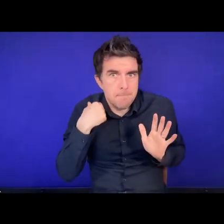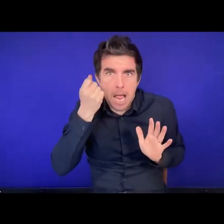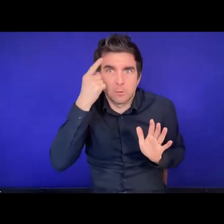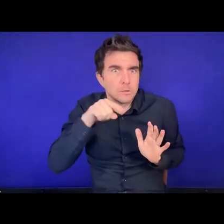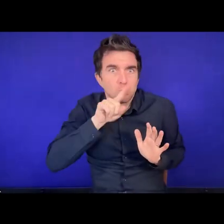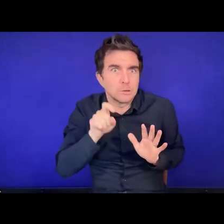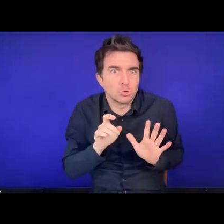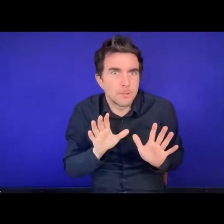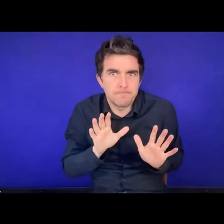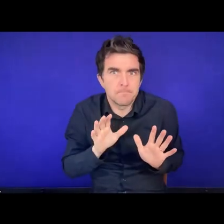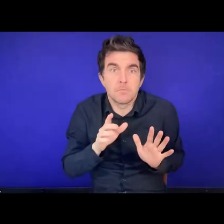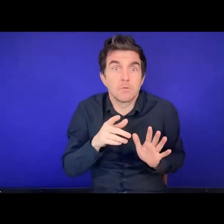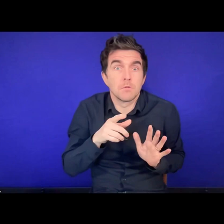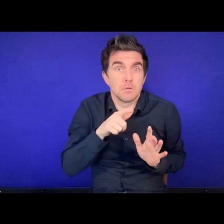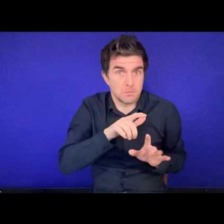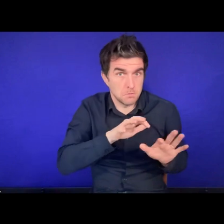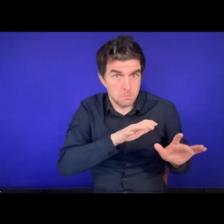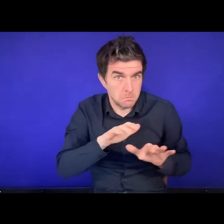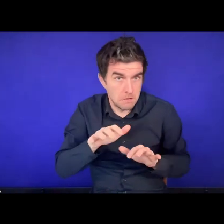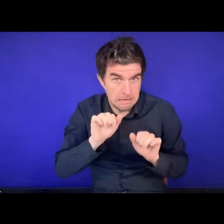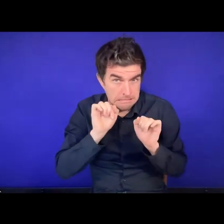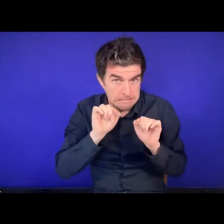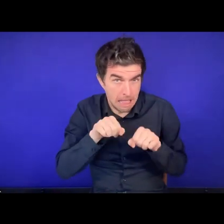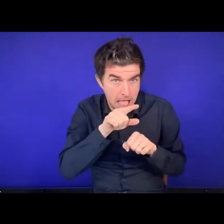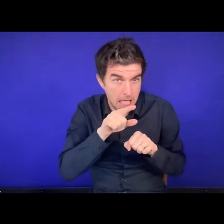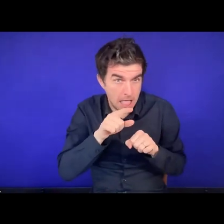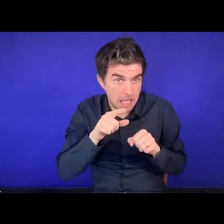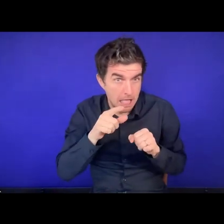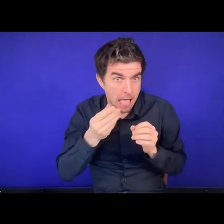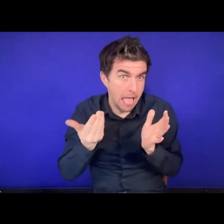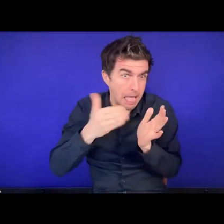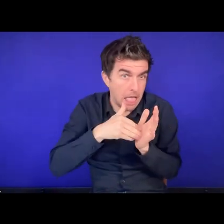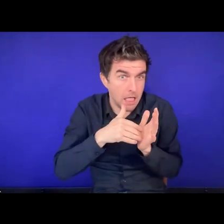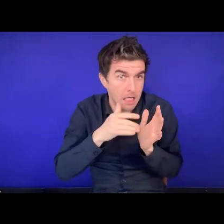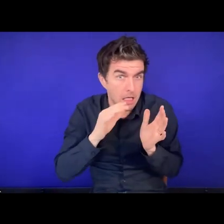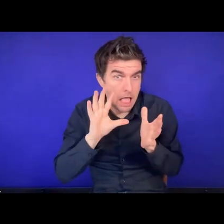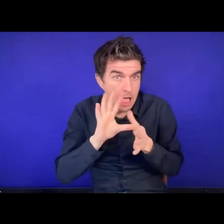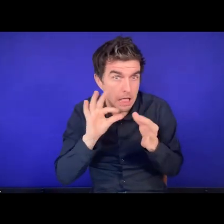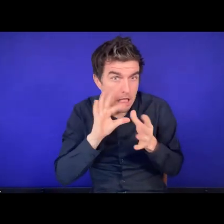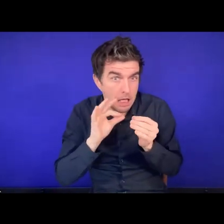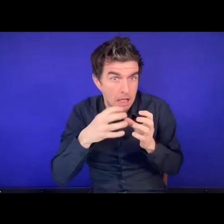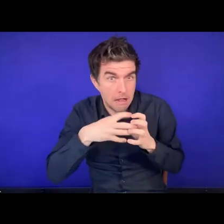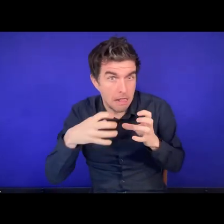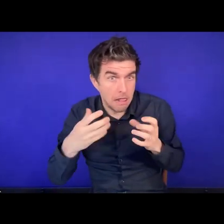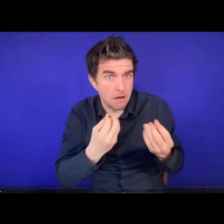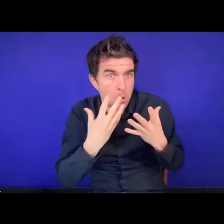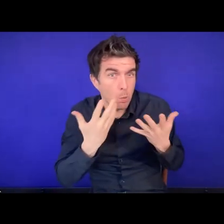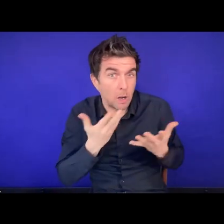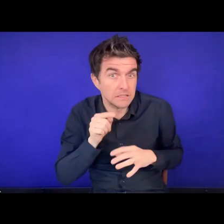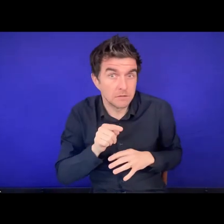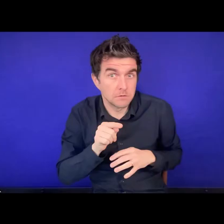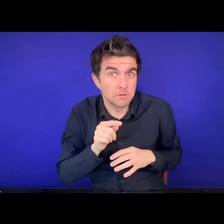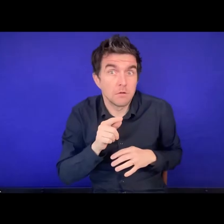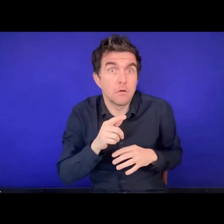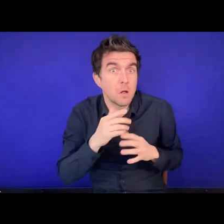I would be more than happy to answer it, even if it is by email at a later date. Yeah, or in the